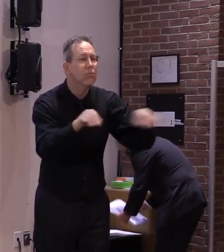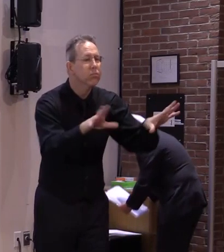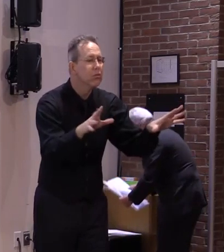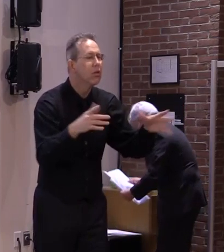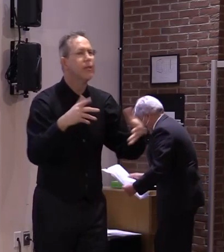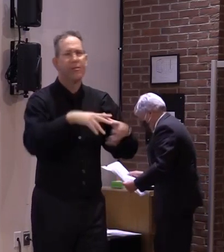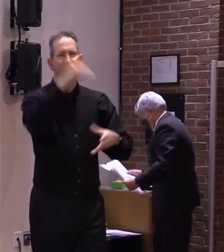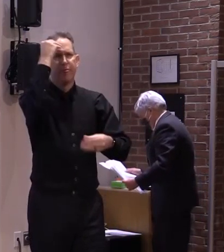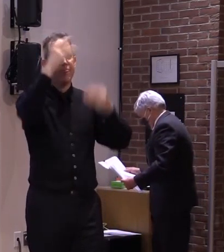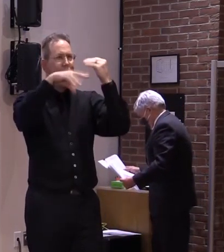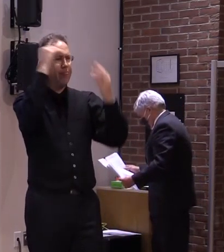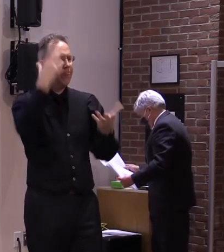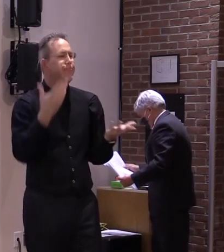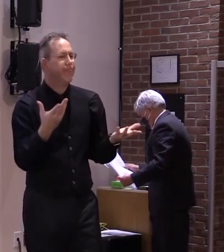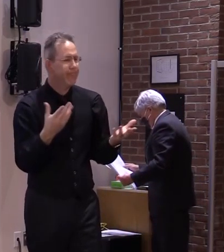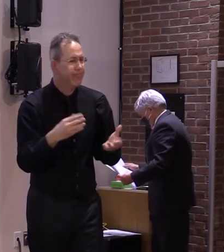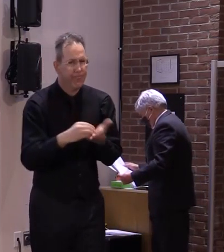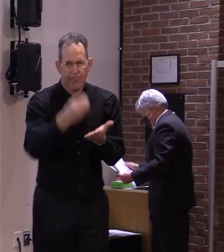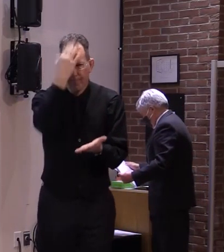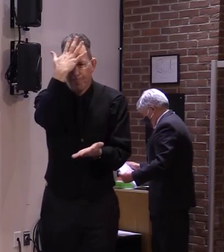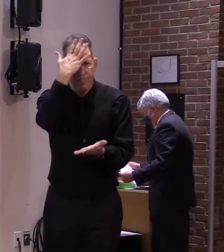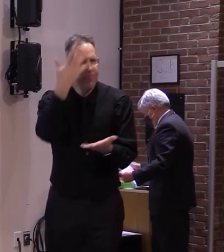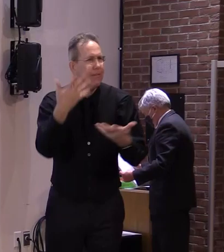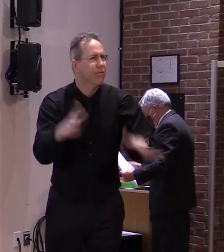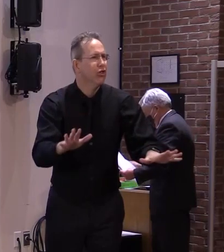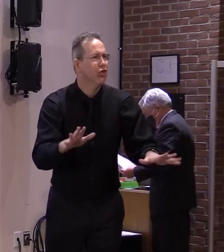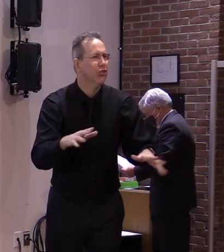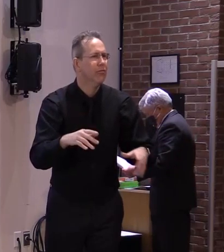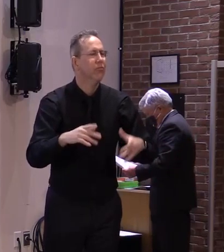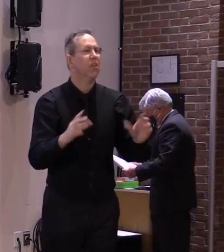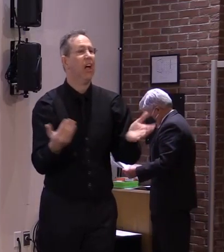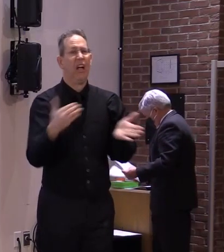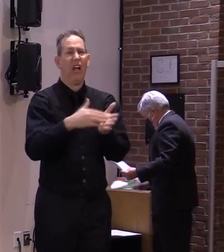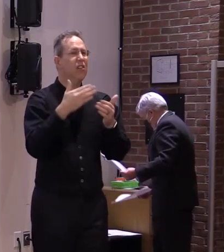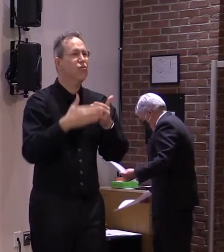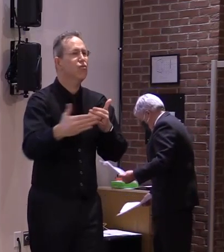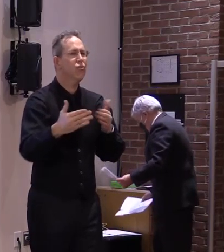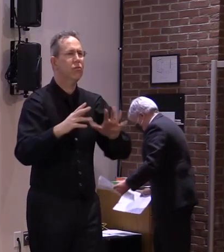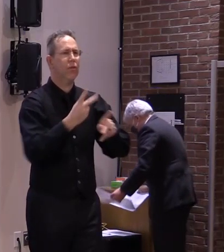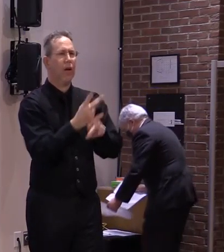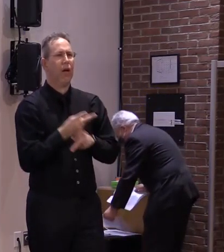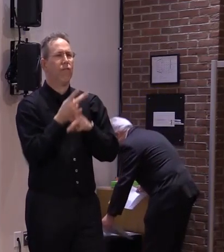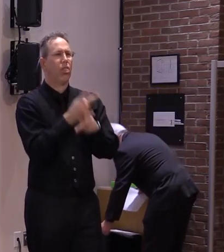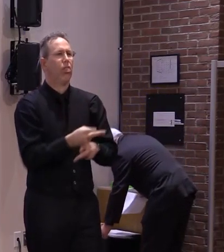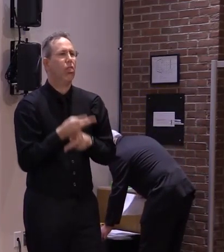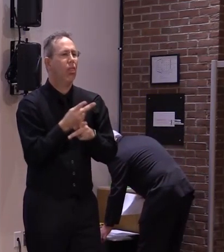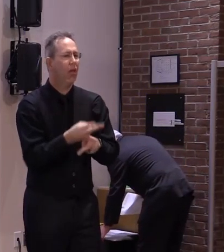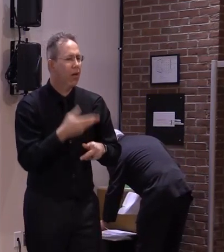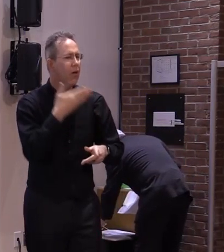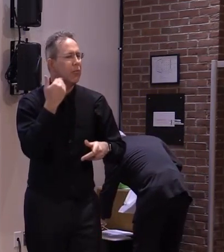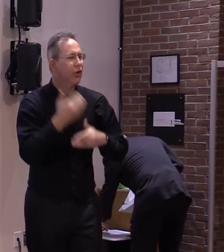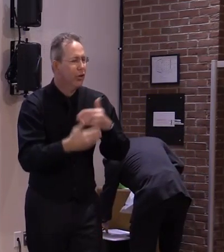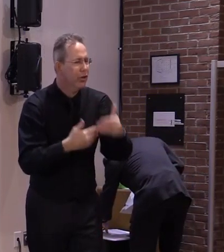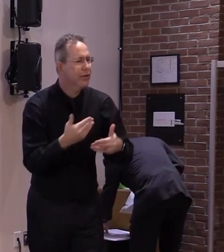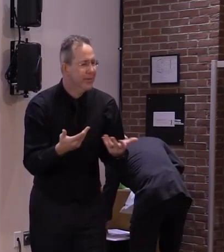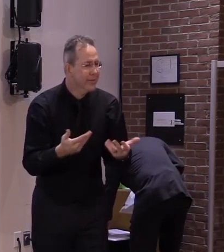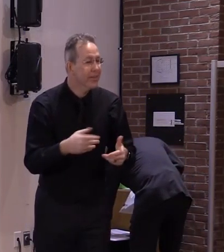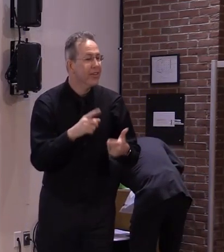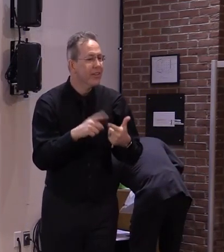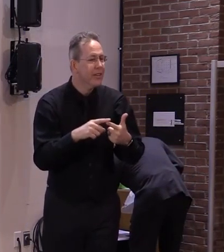time. Adherence to public health guidelines may be increasing as well. And there's the possibility that either